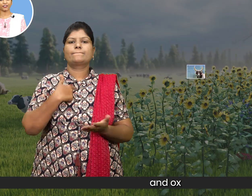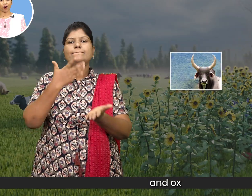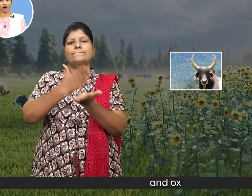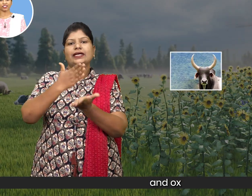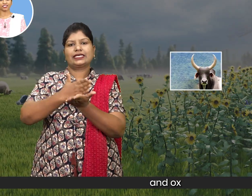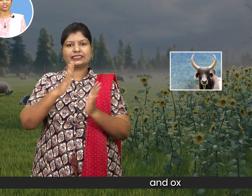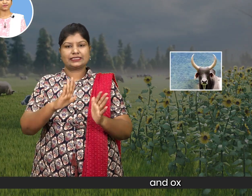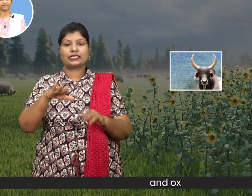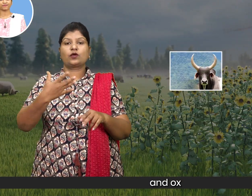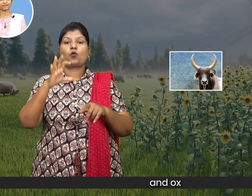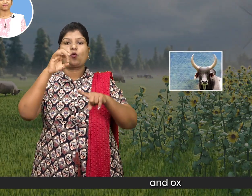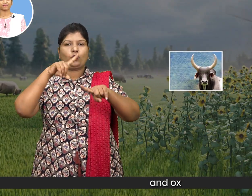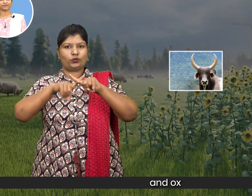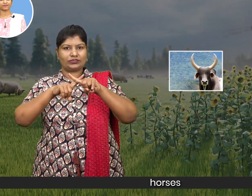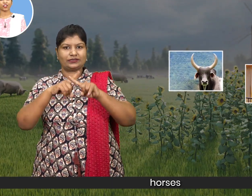and ox,